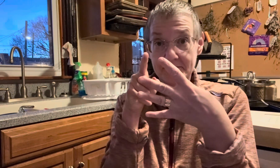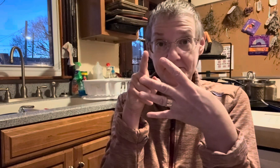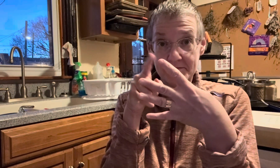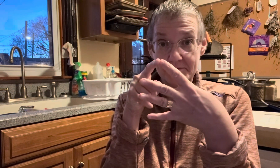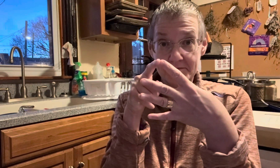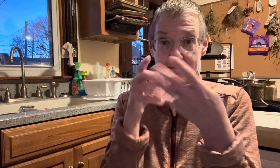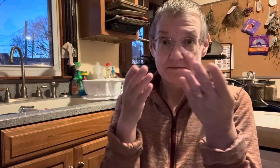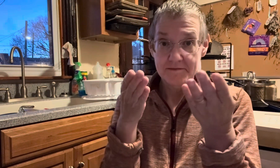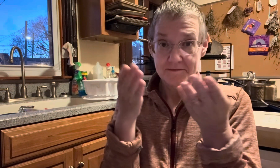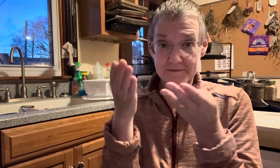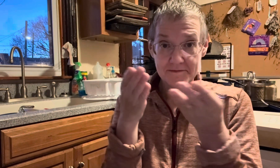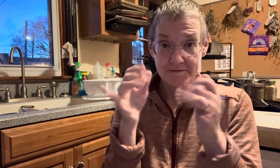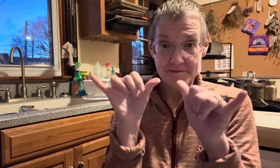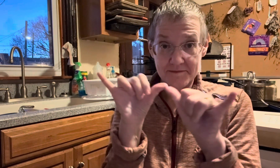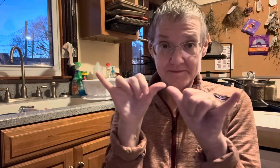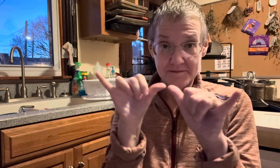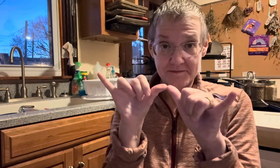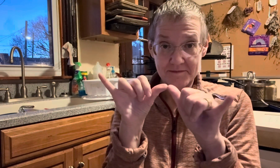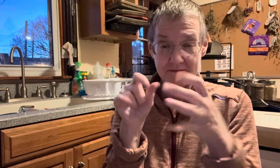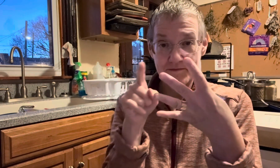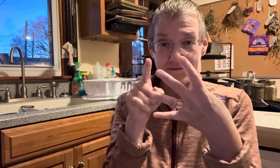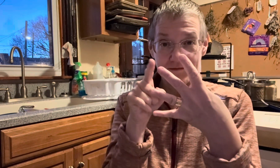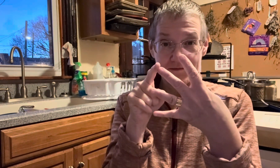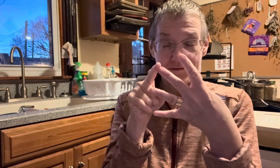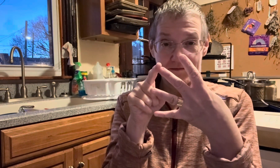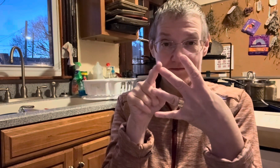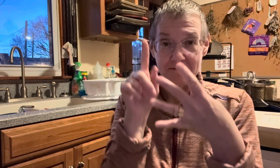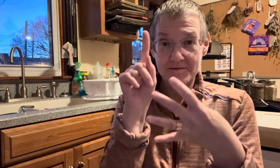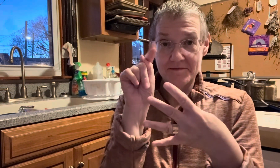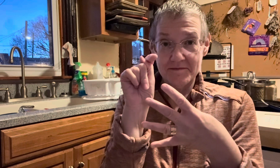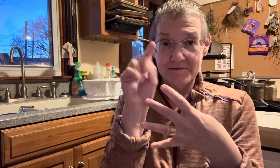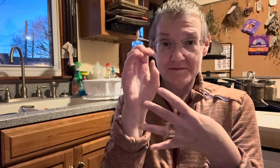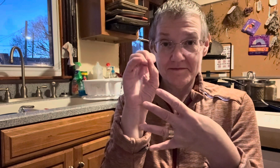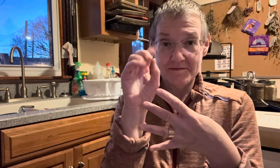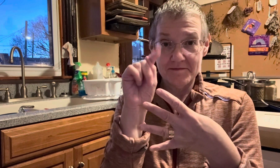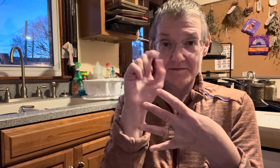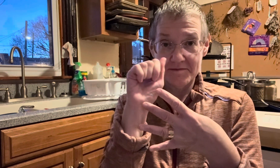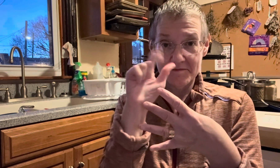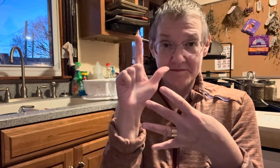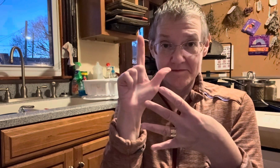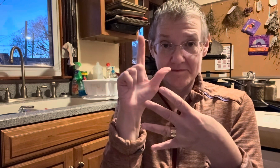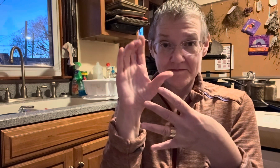Remember, we're going to pay attention to 4 things: serving size, total carbs,